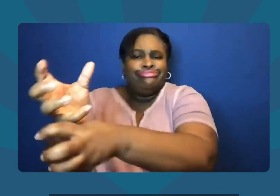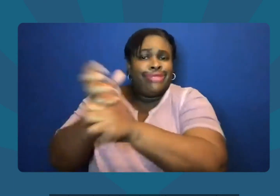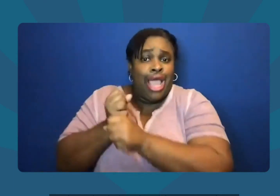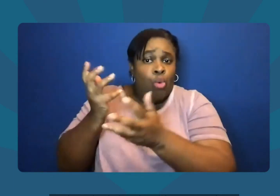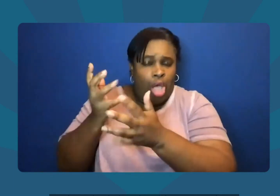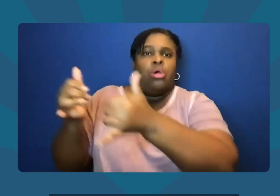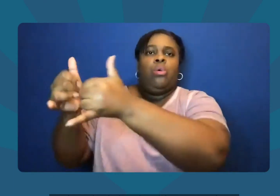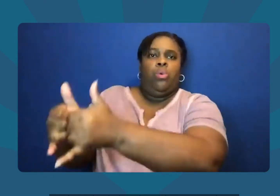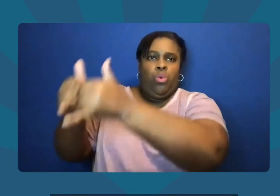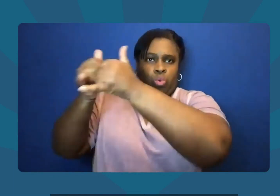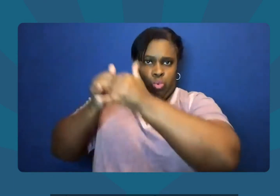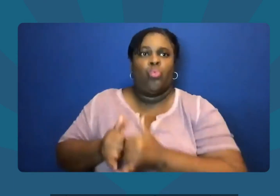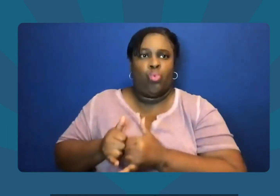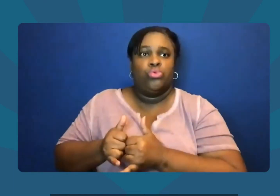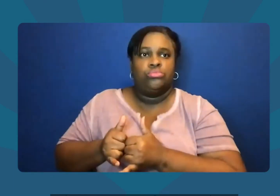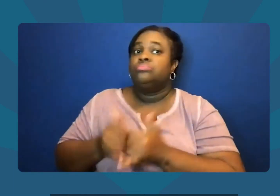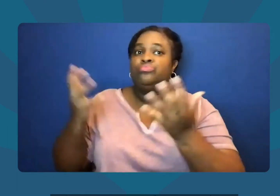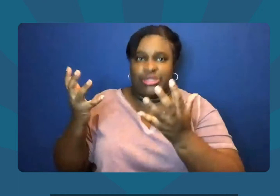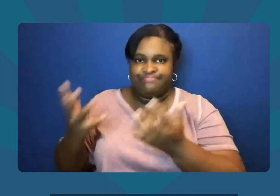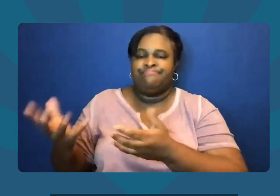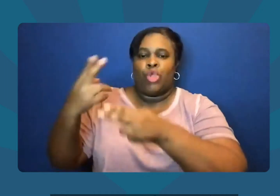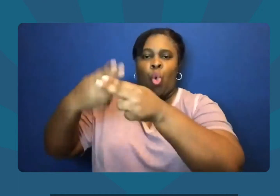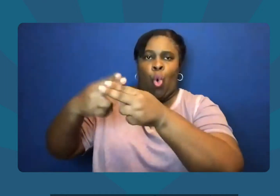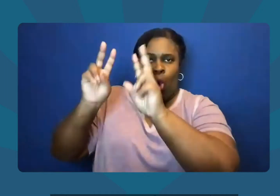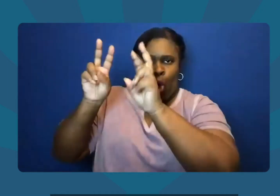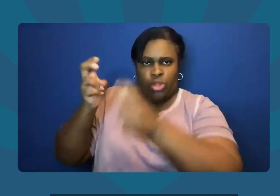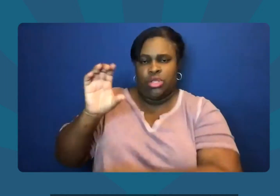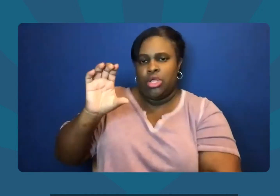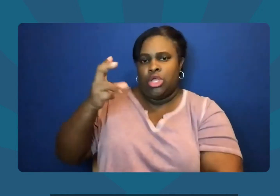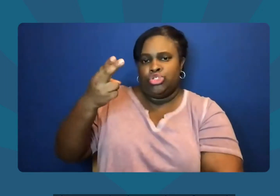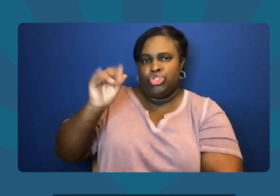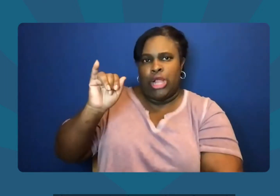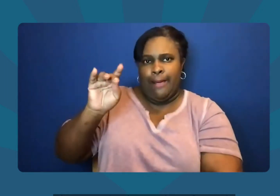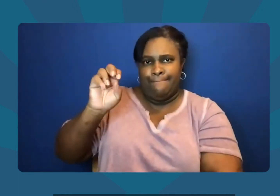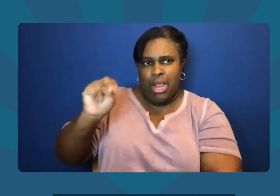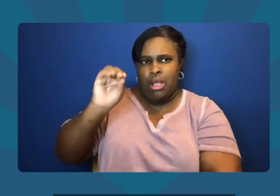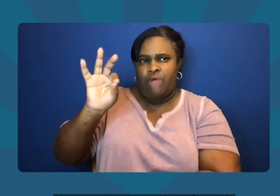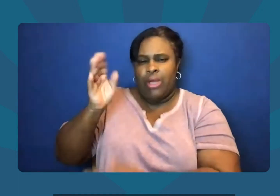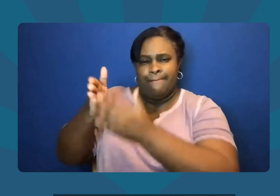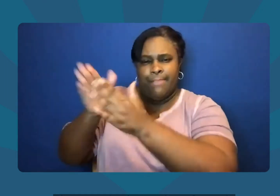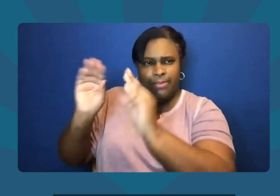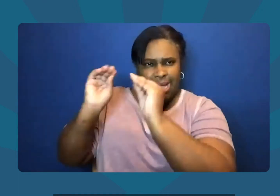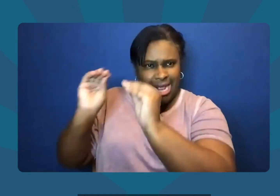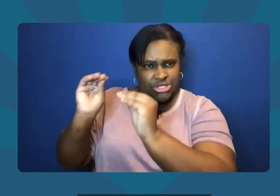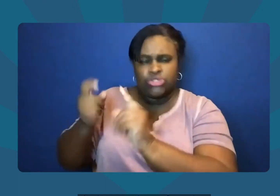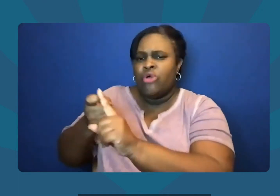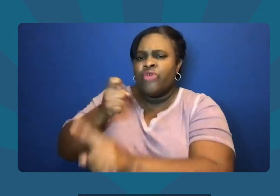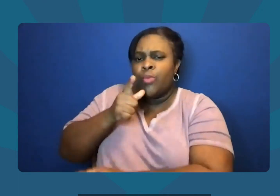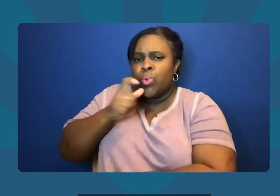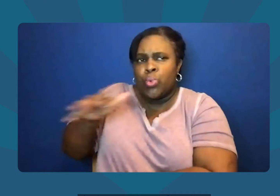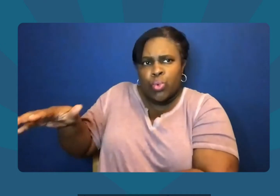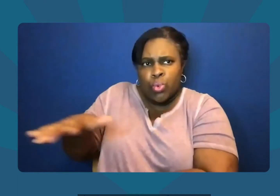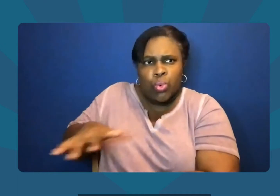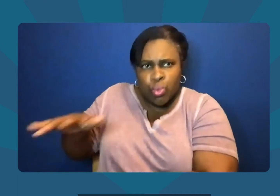closely with our teachers to increase support for our students. I have received a number of awards during my time